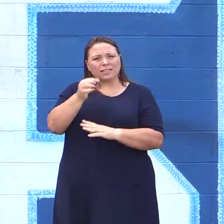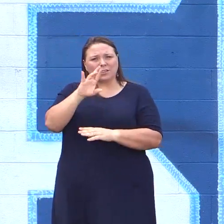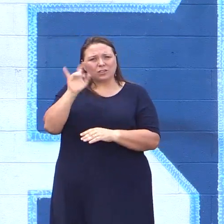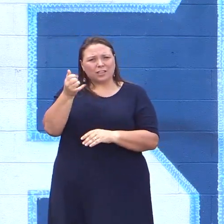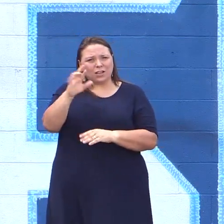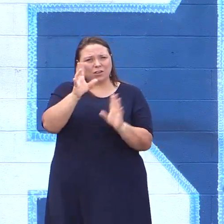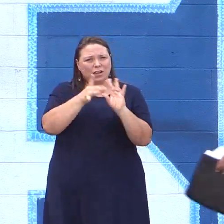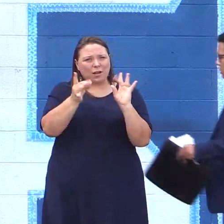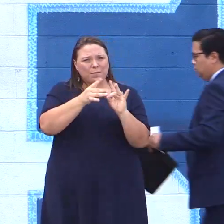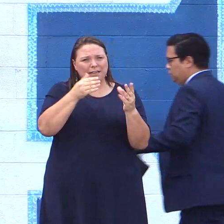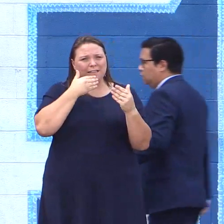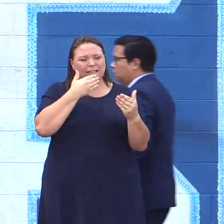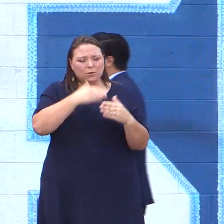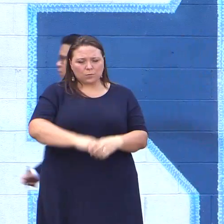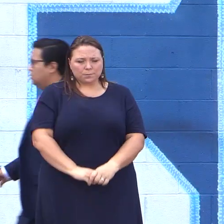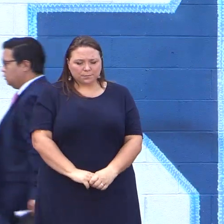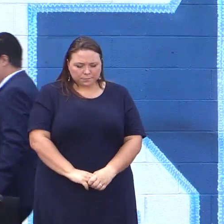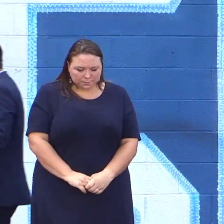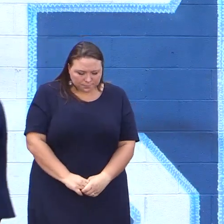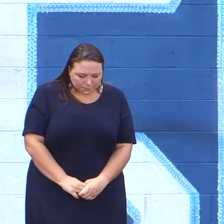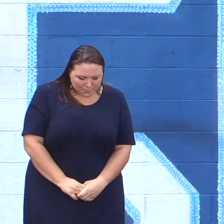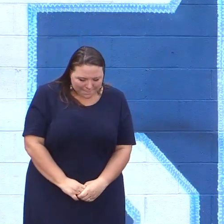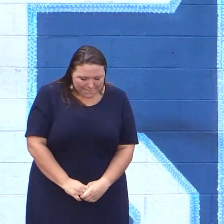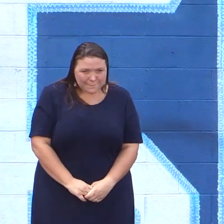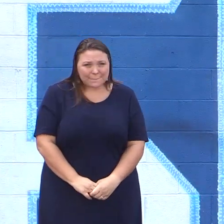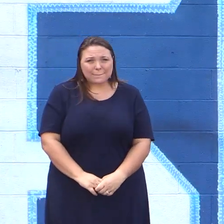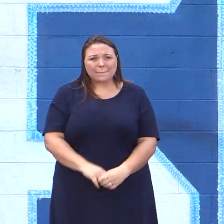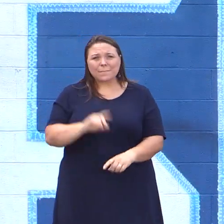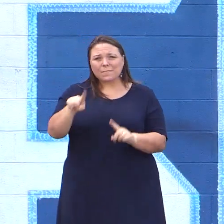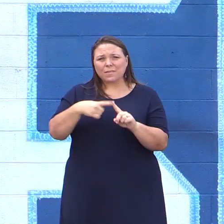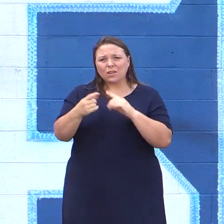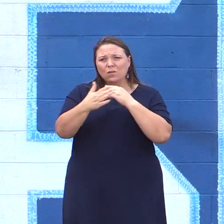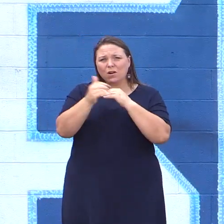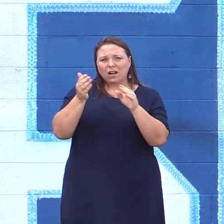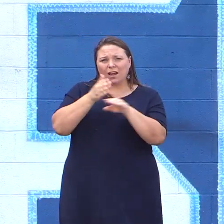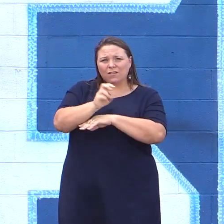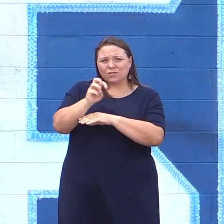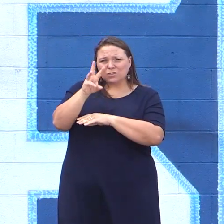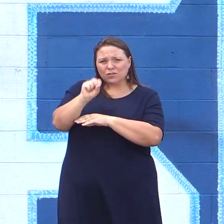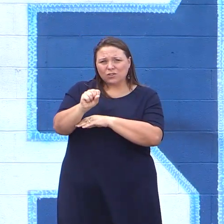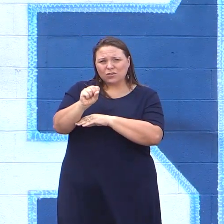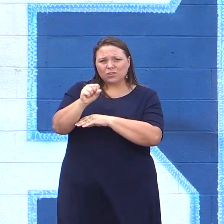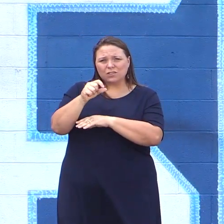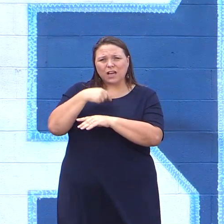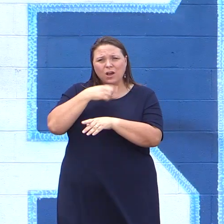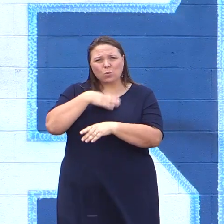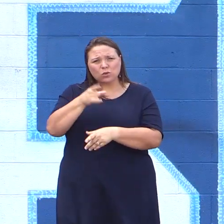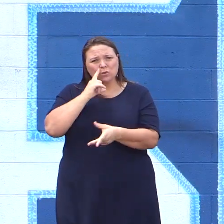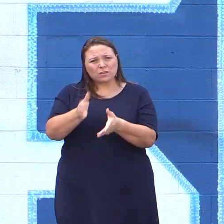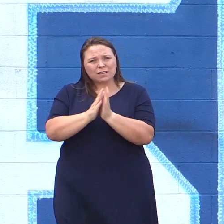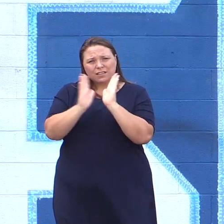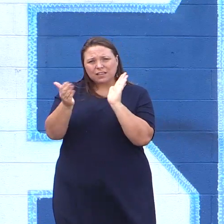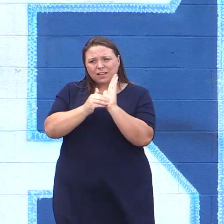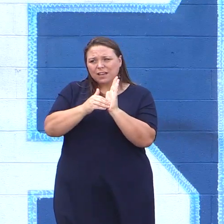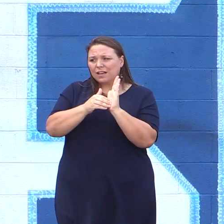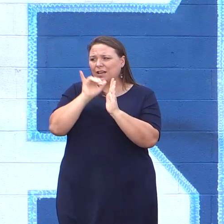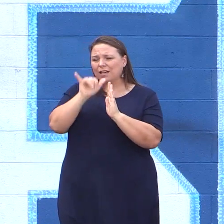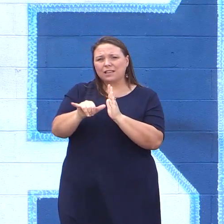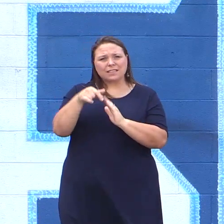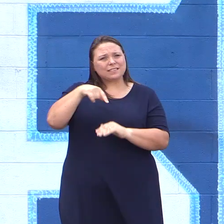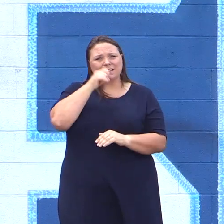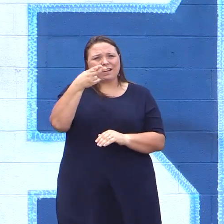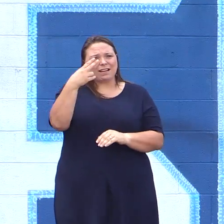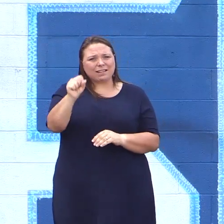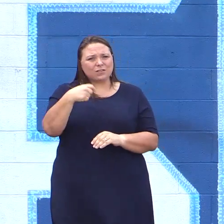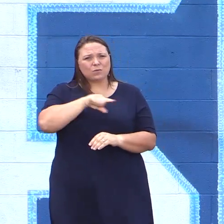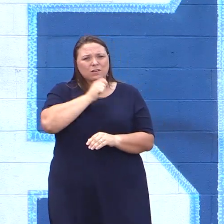Jahangir comment, I'd like to make one about you. When you call after the newscast and say, gee, we wish you would have asked again. I mean, this isn't high school. You're